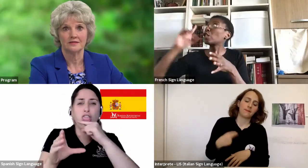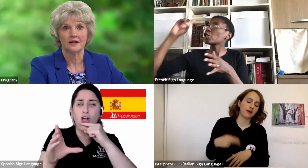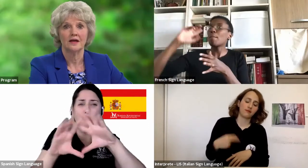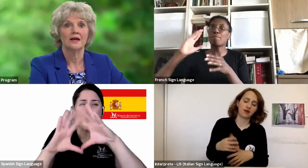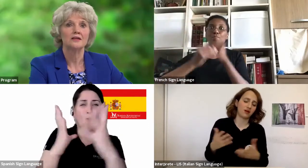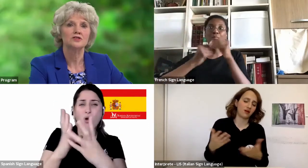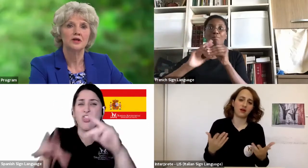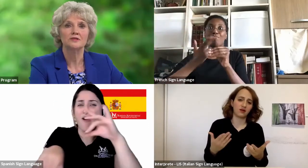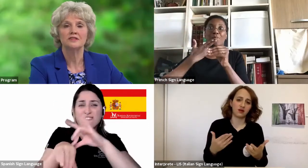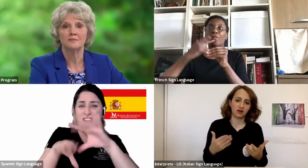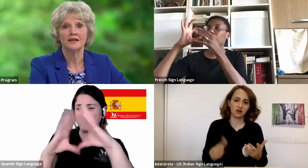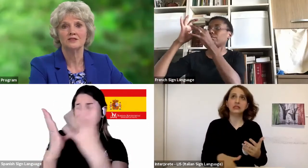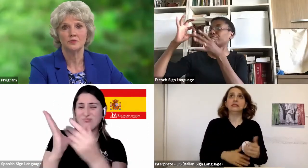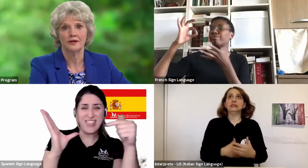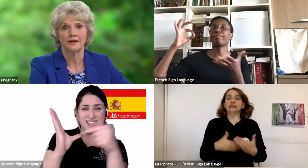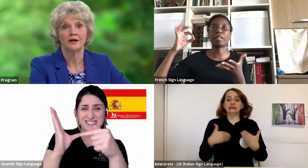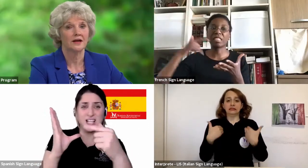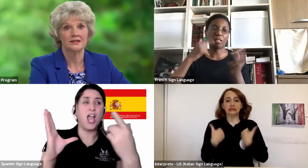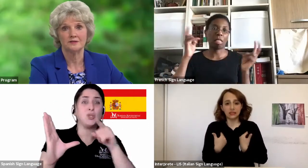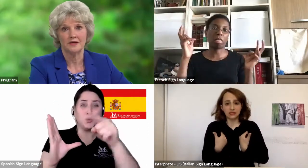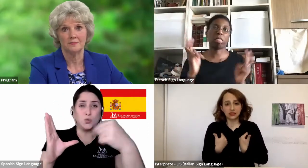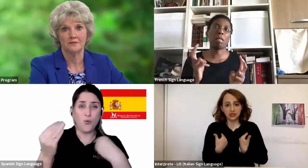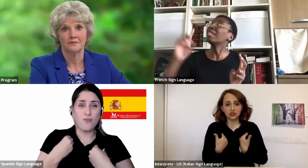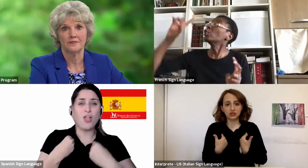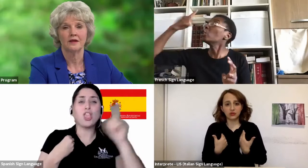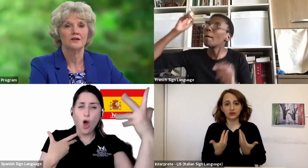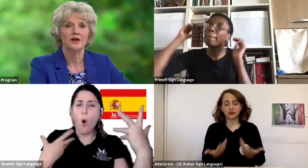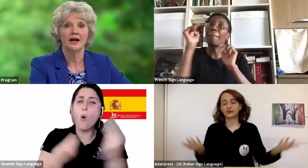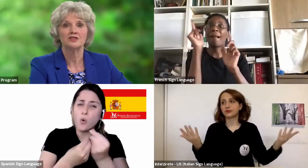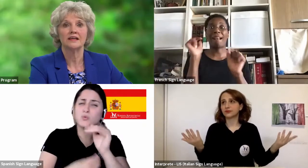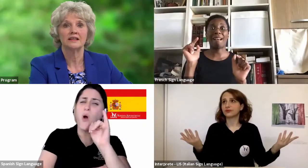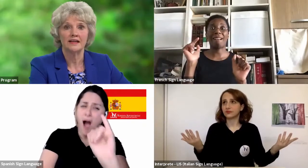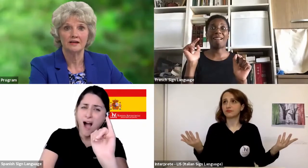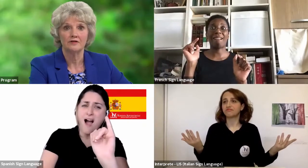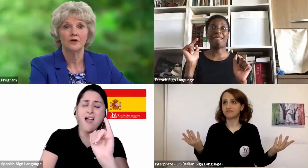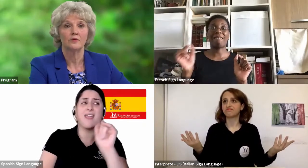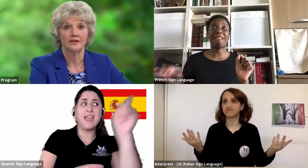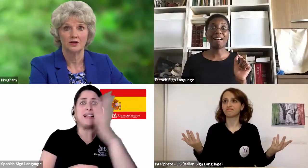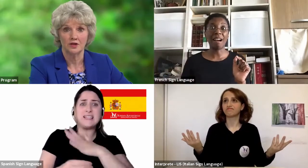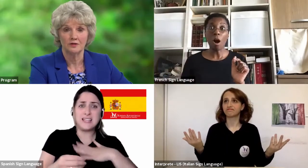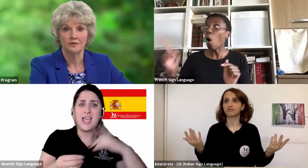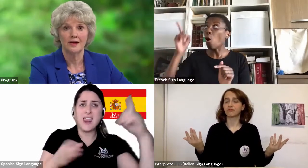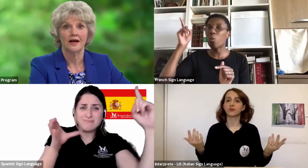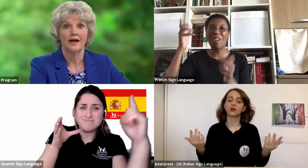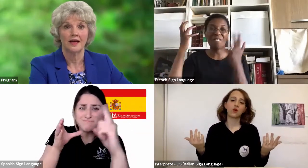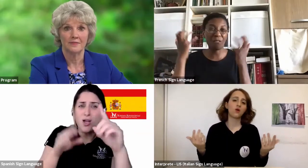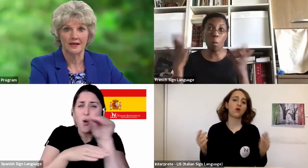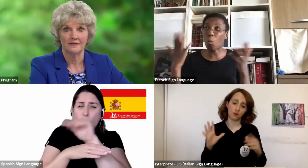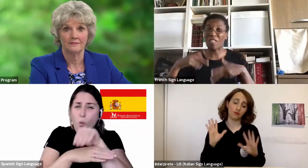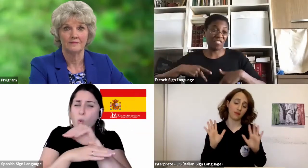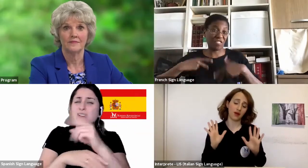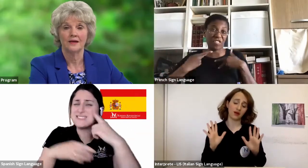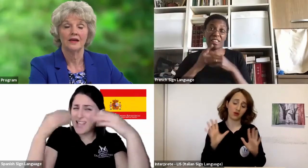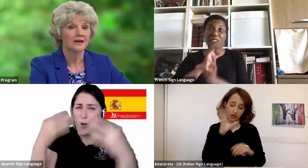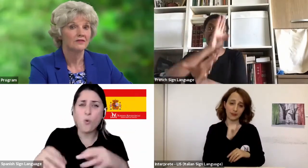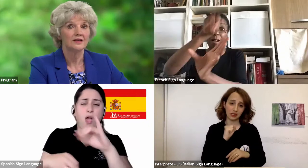us. He has chosen to make his dwelling among his people, to actually live within you and me,